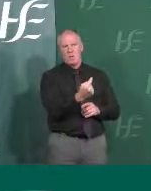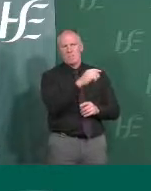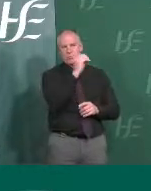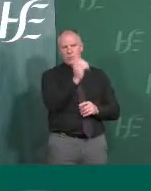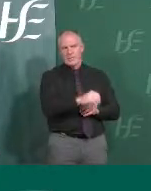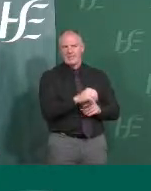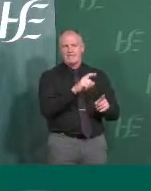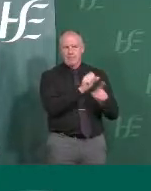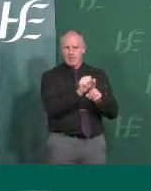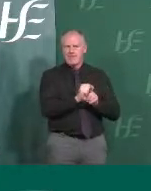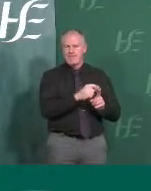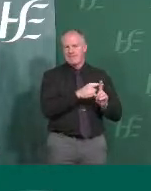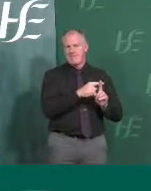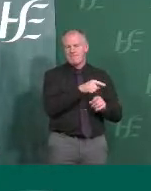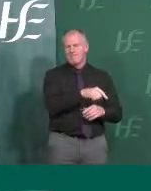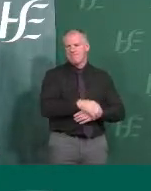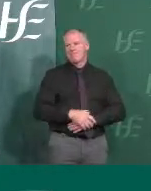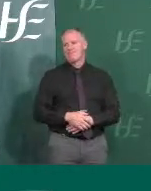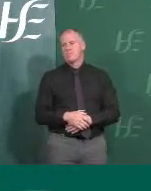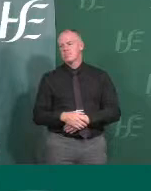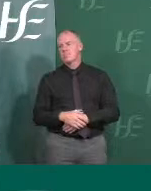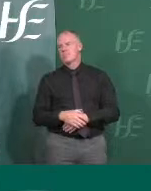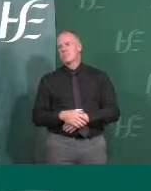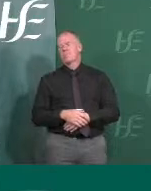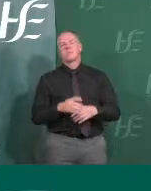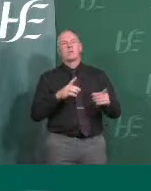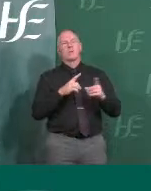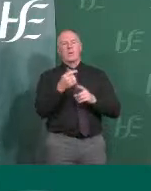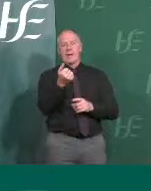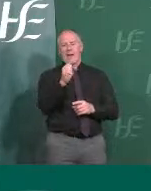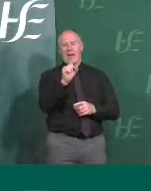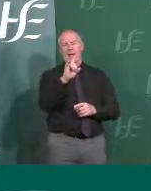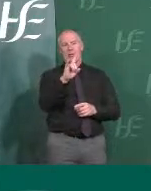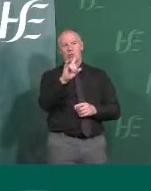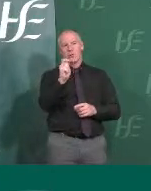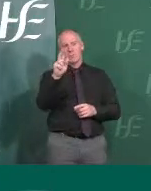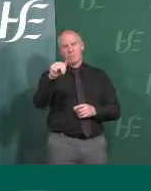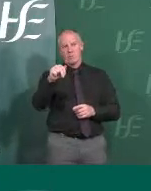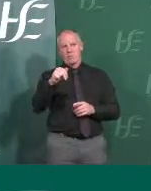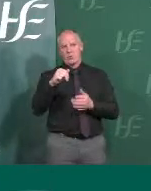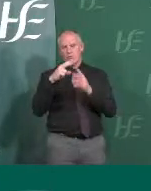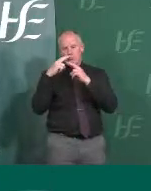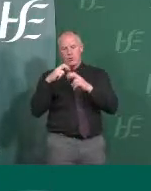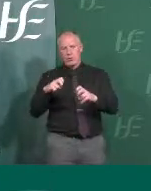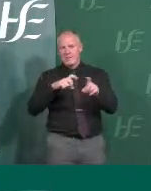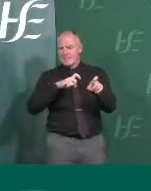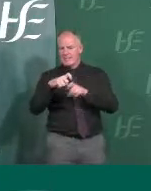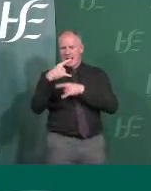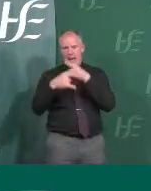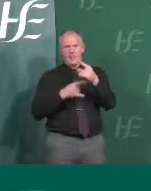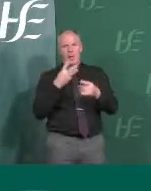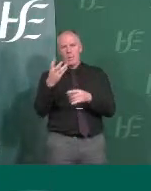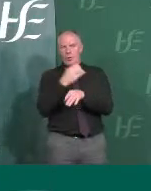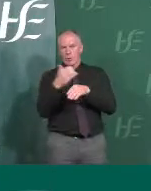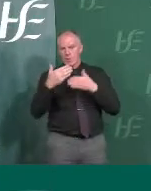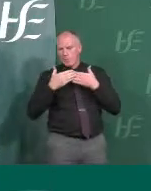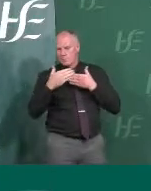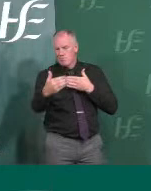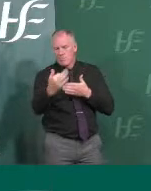21%. We're continuing with our antigen studies that started earlier this month and will continue for the next number of